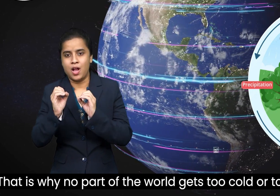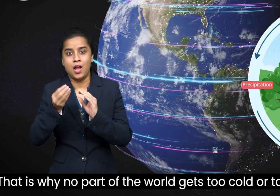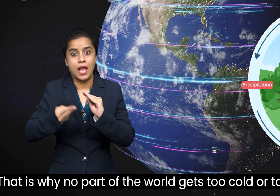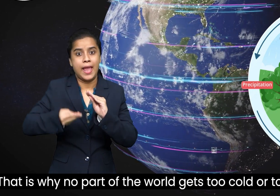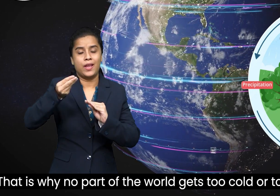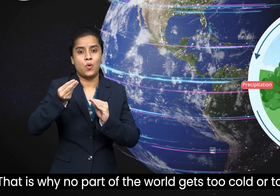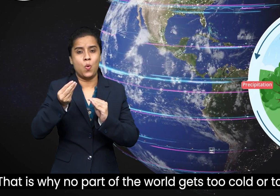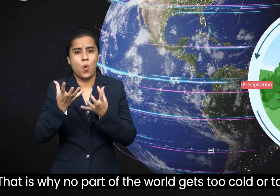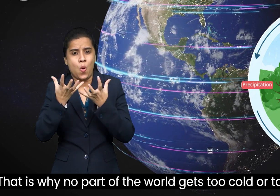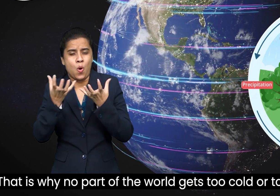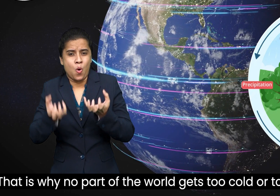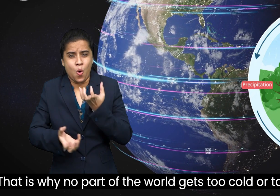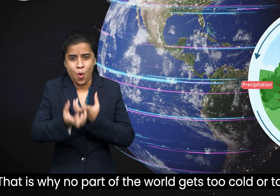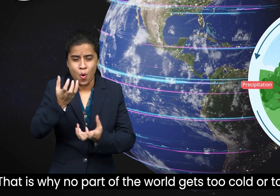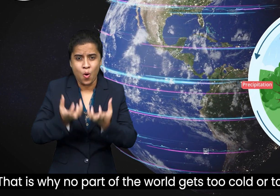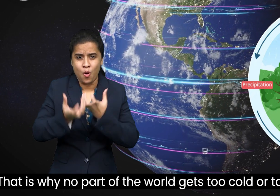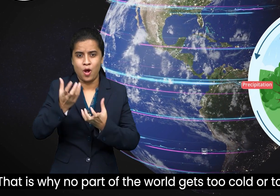survive.